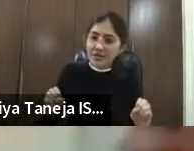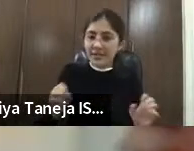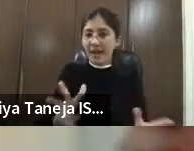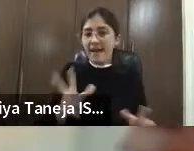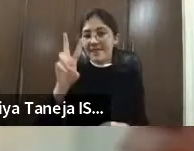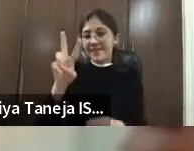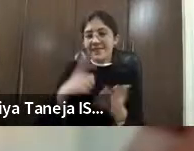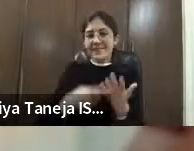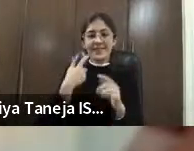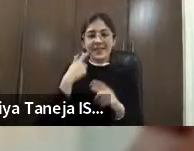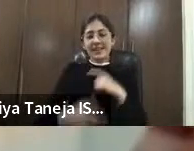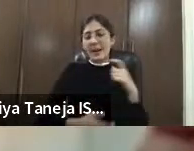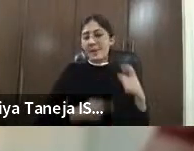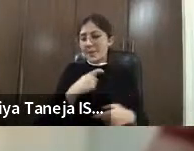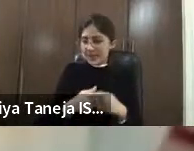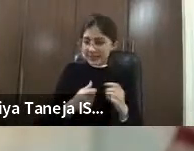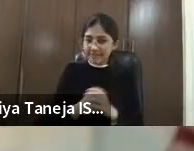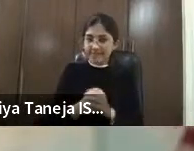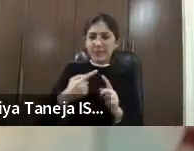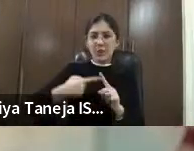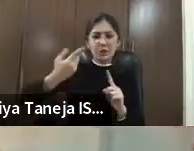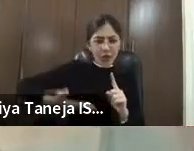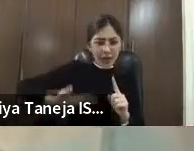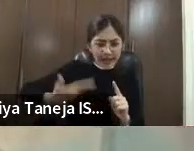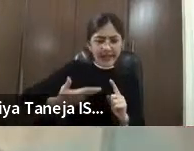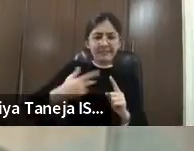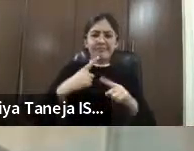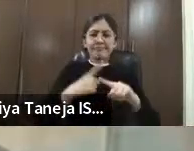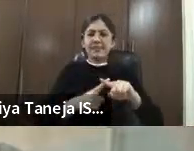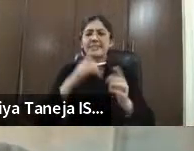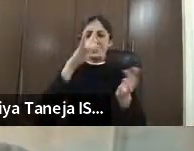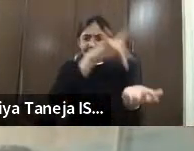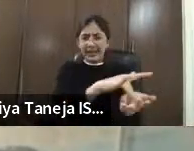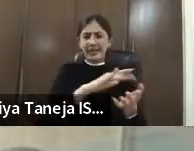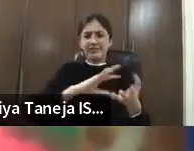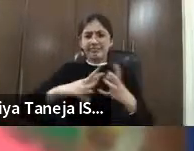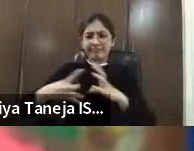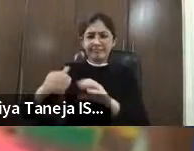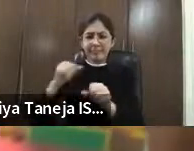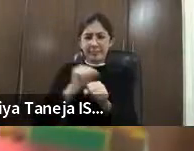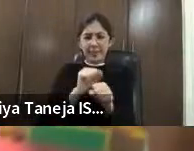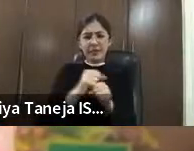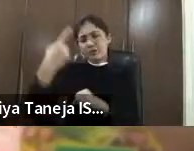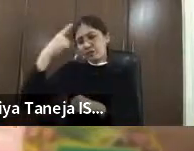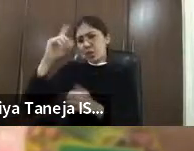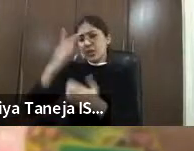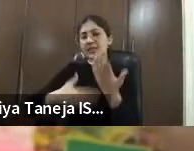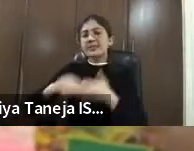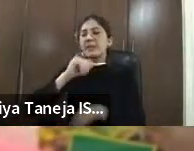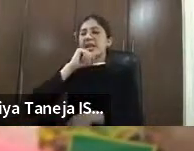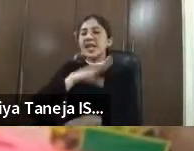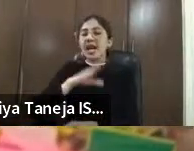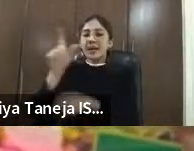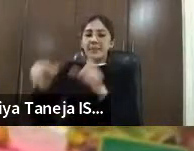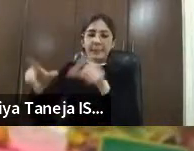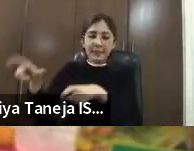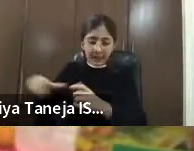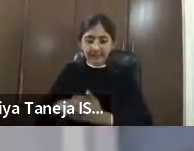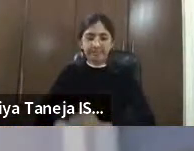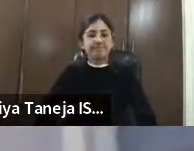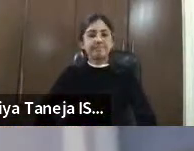Production Center, a producer group of differently abled young adults.